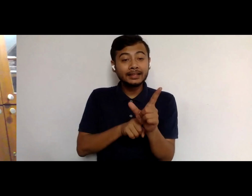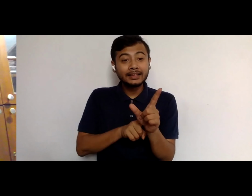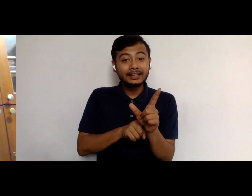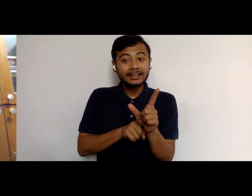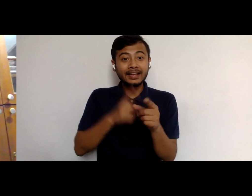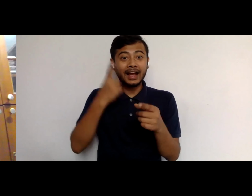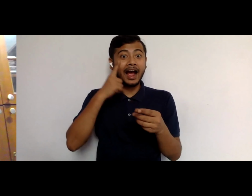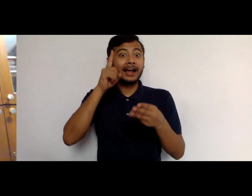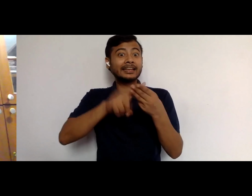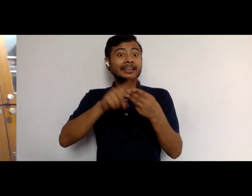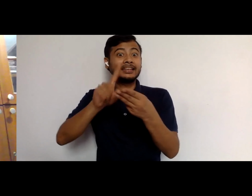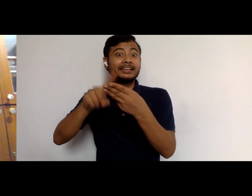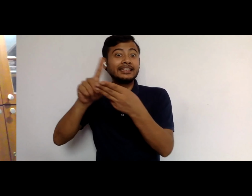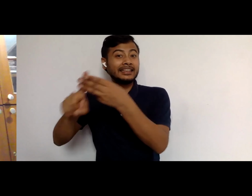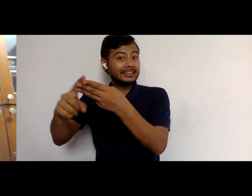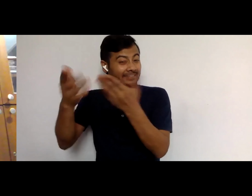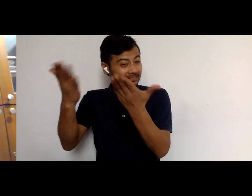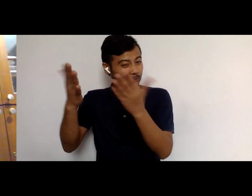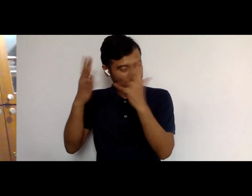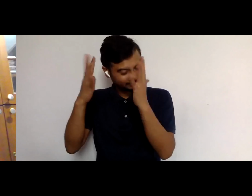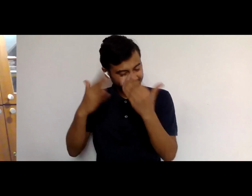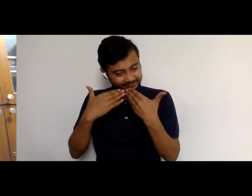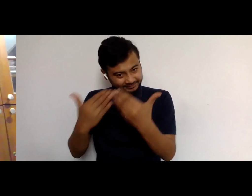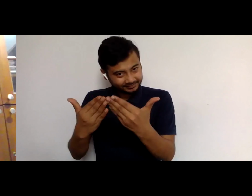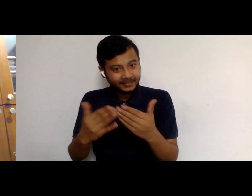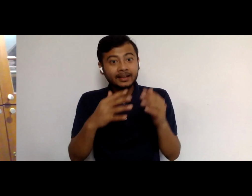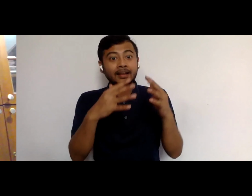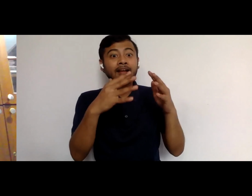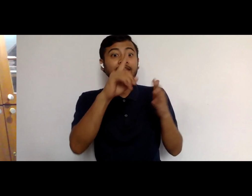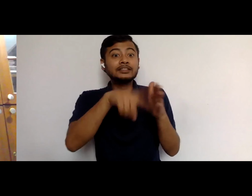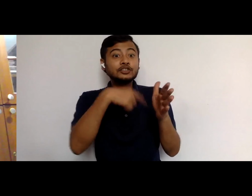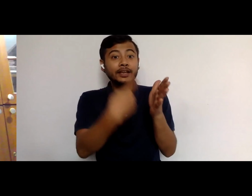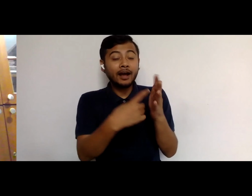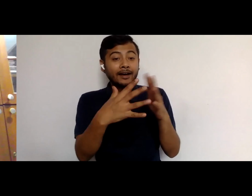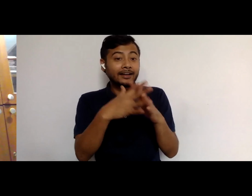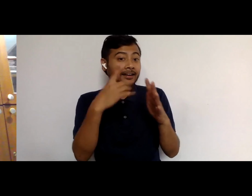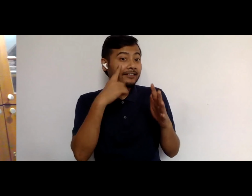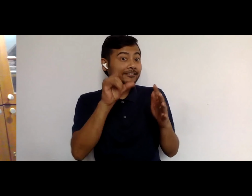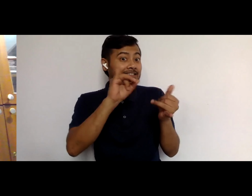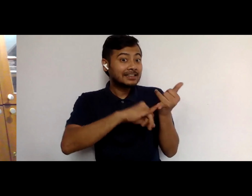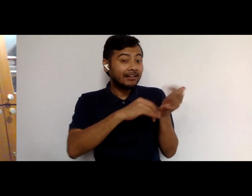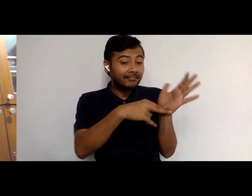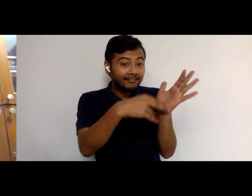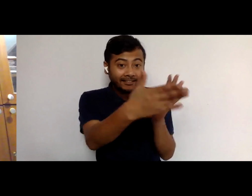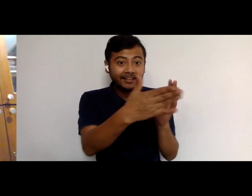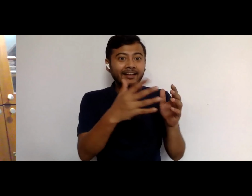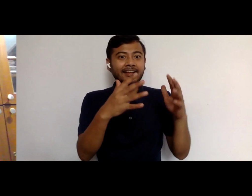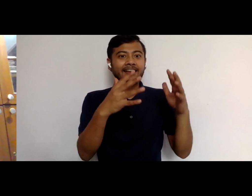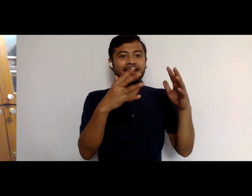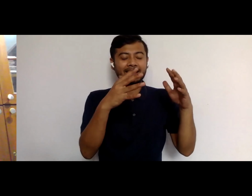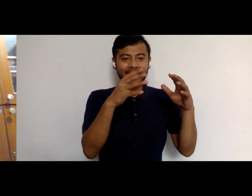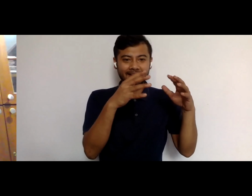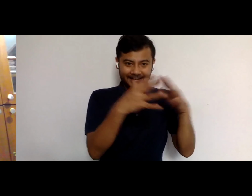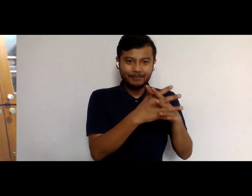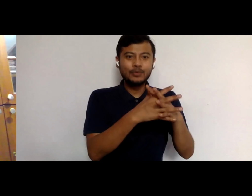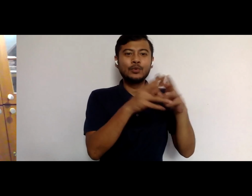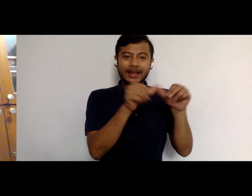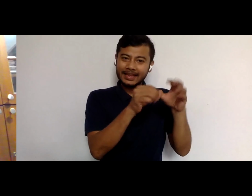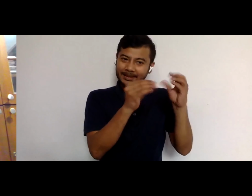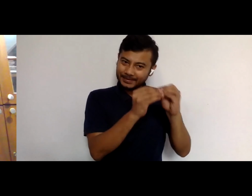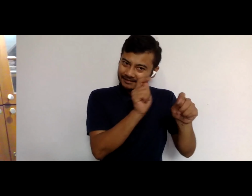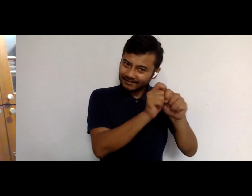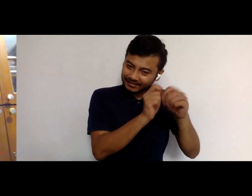Mr. J.R. Wilson, chairman of the wireless broadband alliance and Professor Abai Karandikar for their excellent presentation on the three different